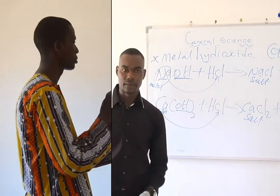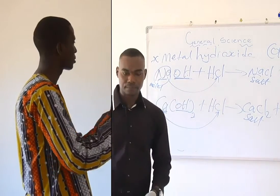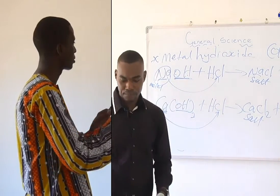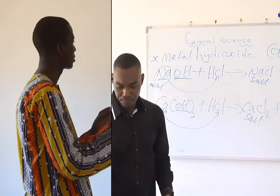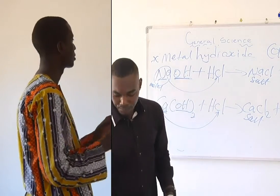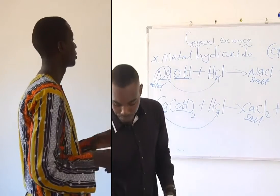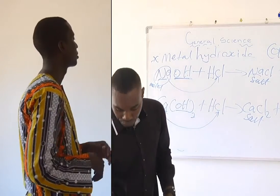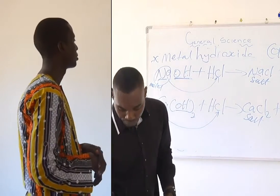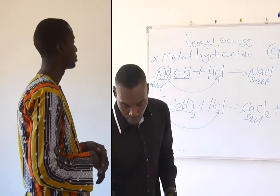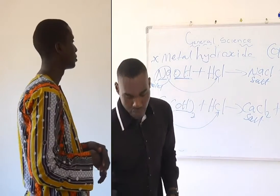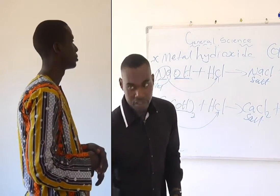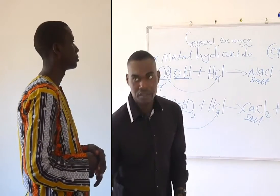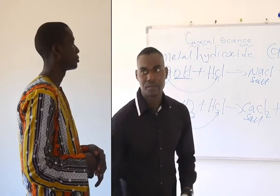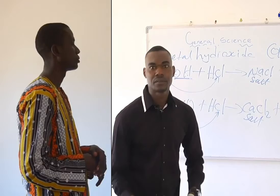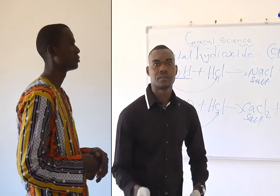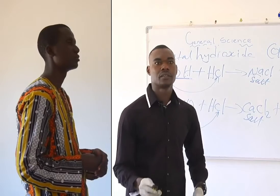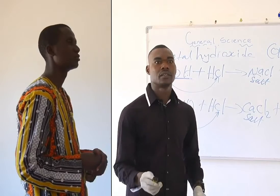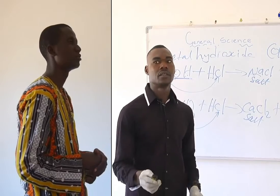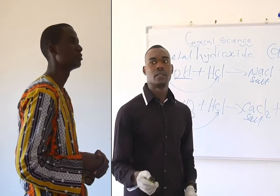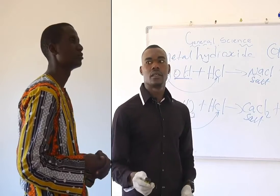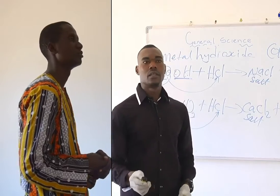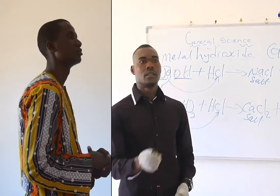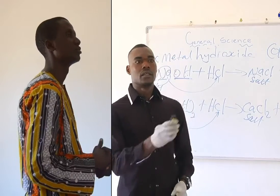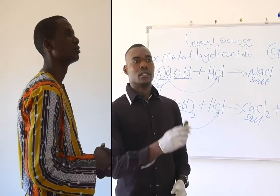water. Good.